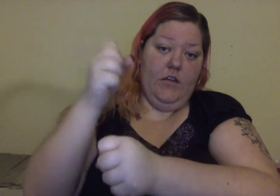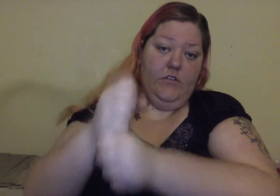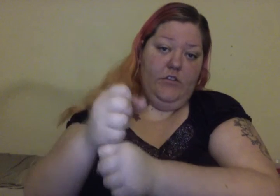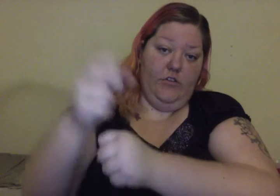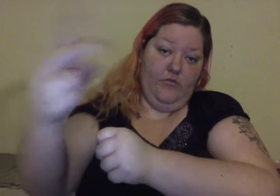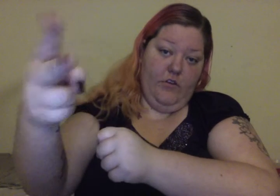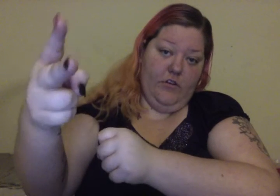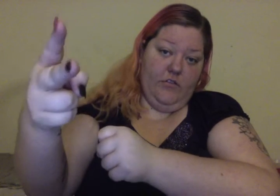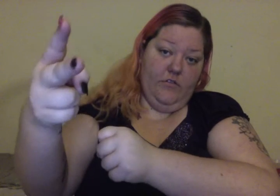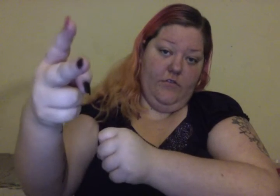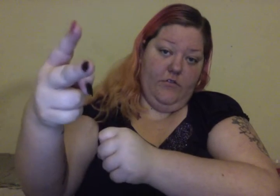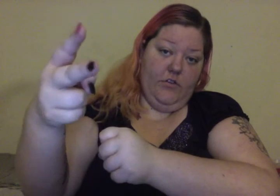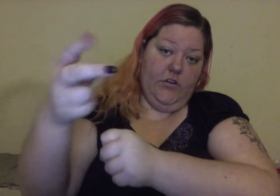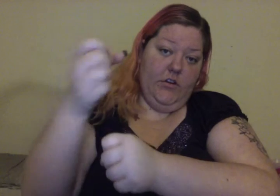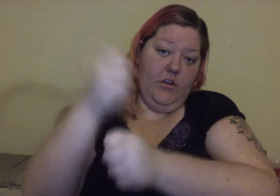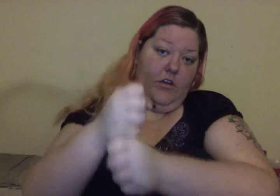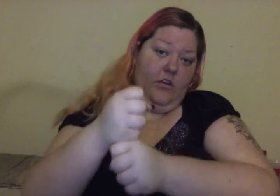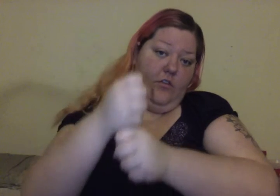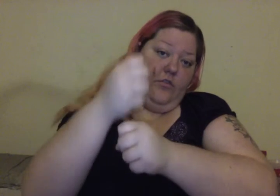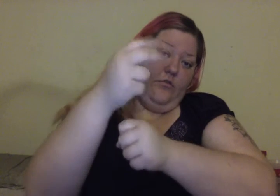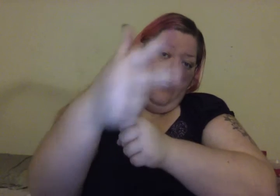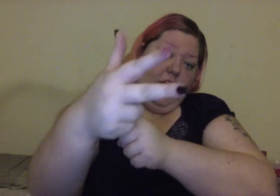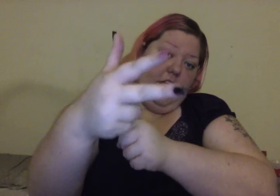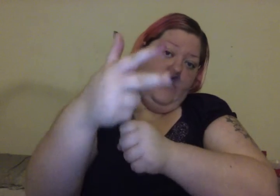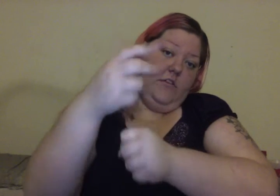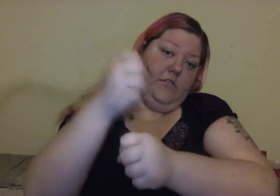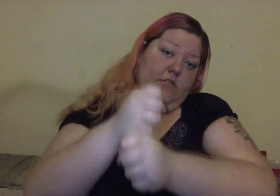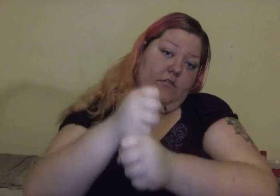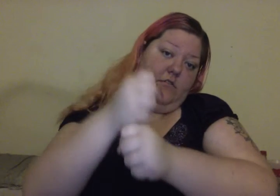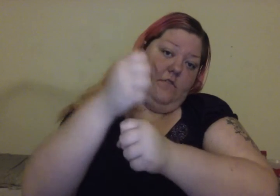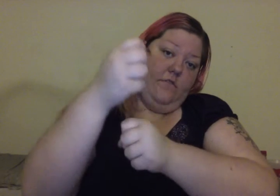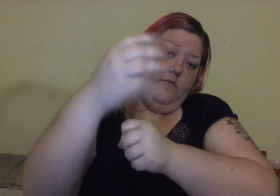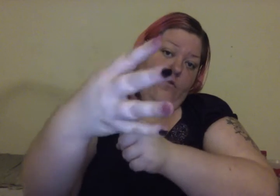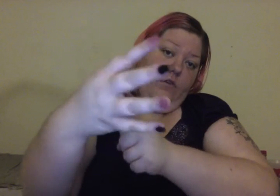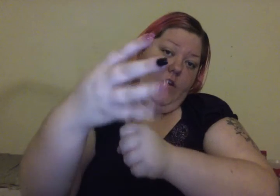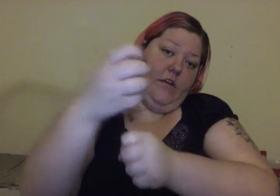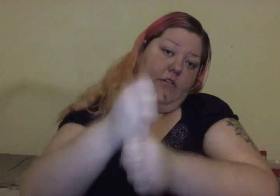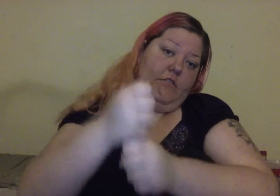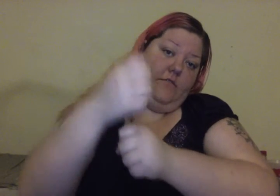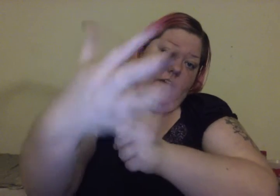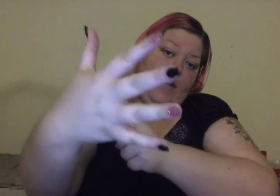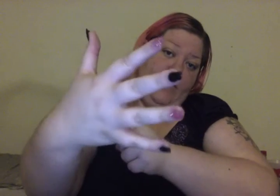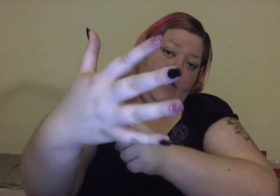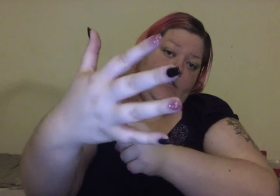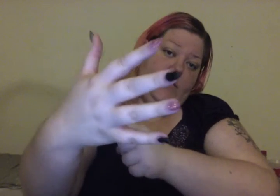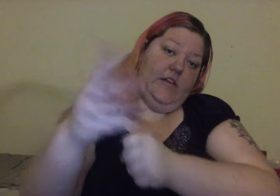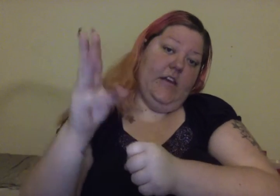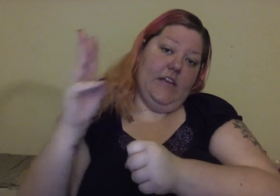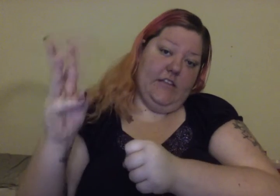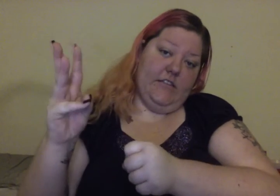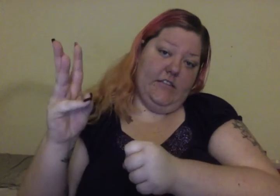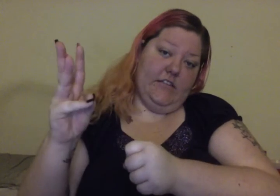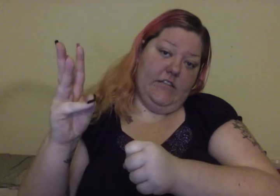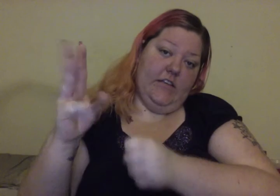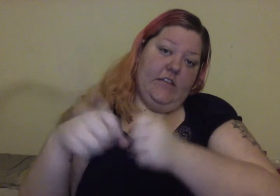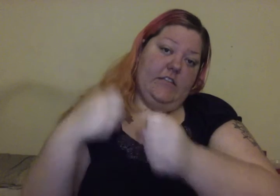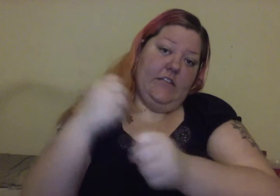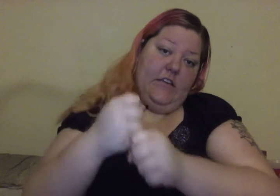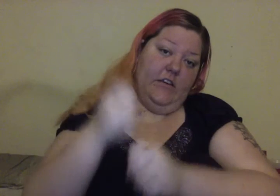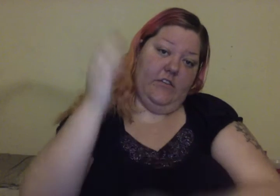2 years in the future, 3 years, 4 years, 5 years, 6 years